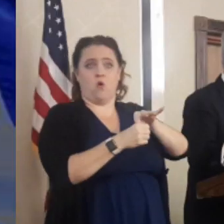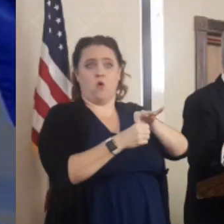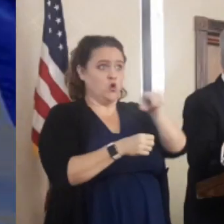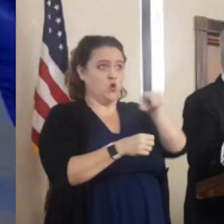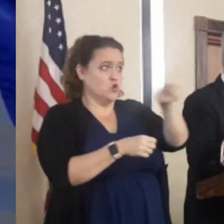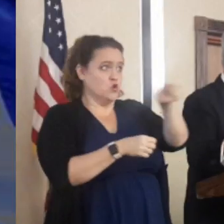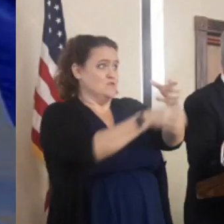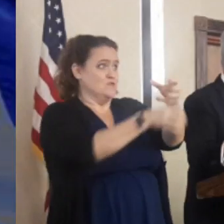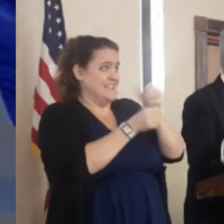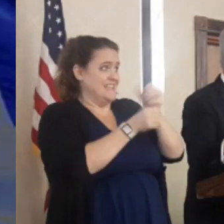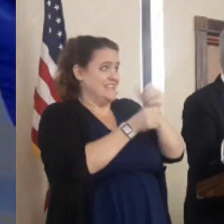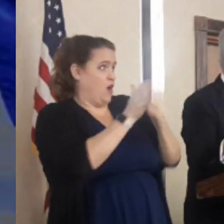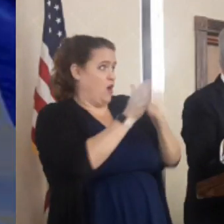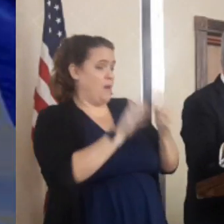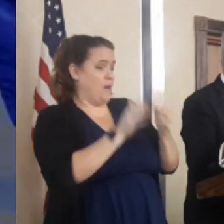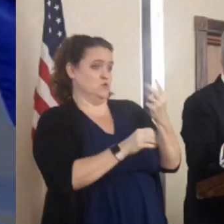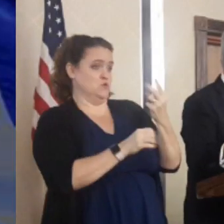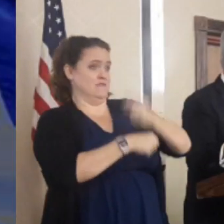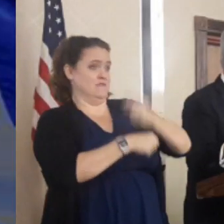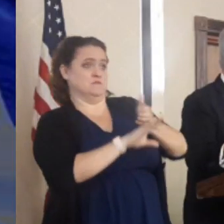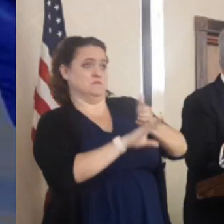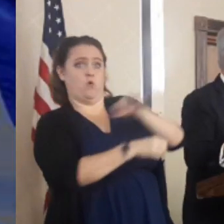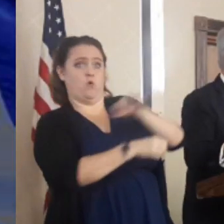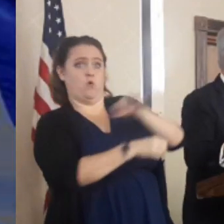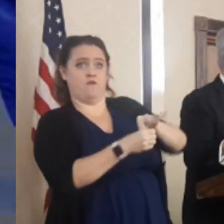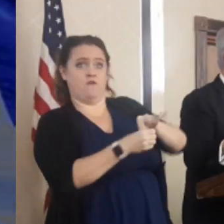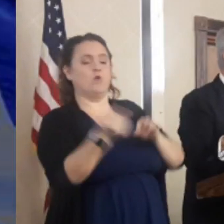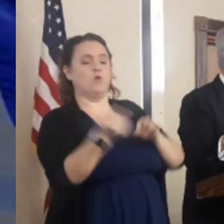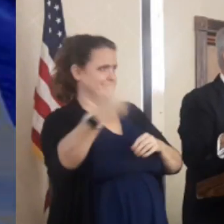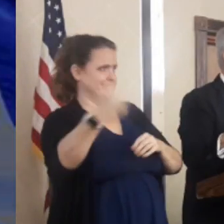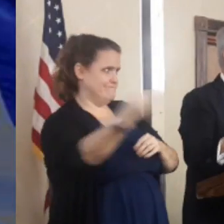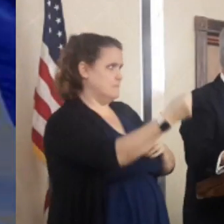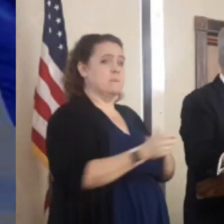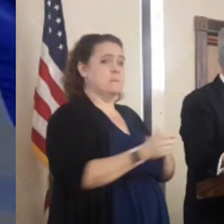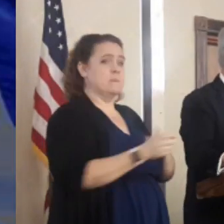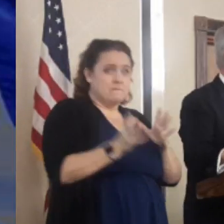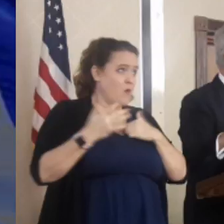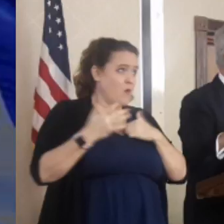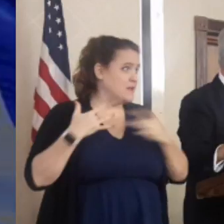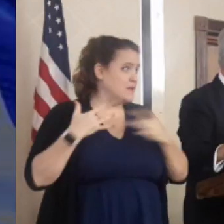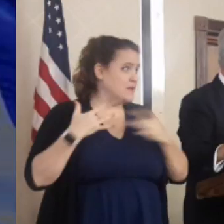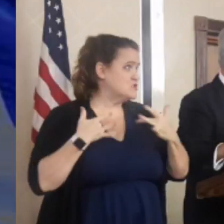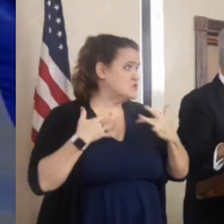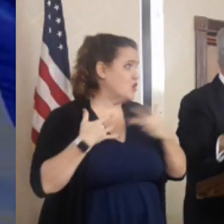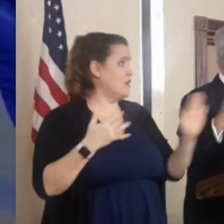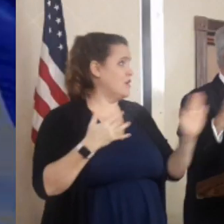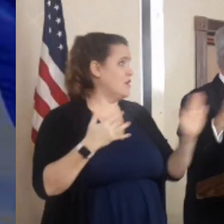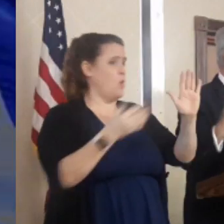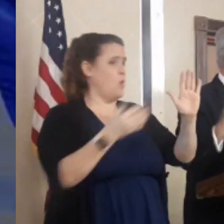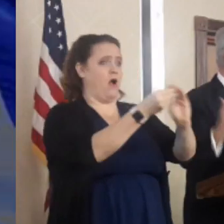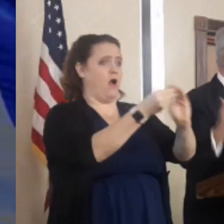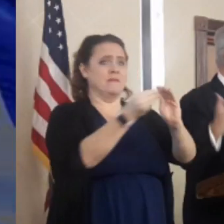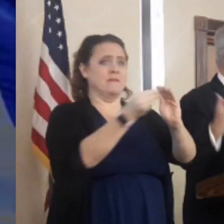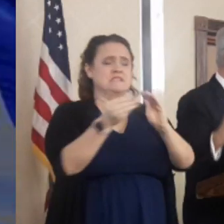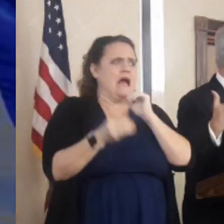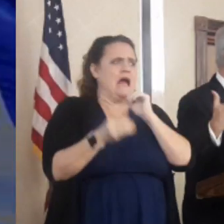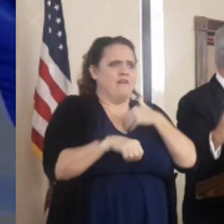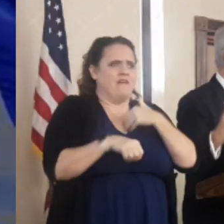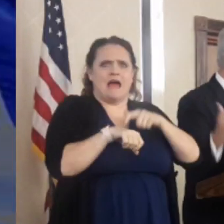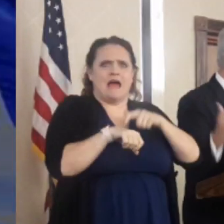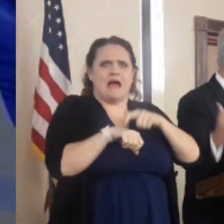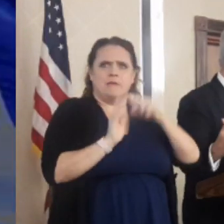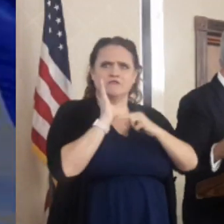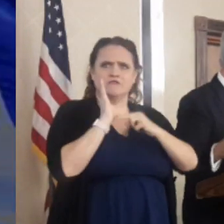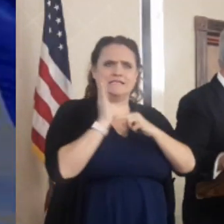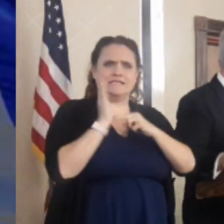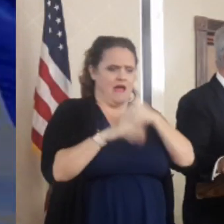things 12 days before the vote. So I'm concerned about a lot of comments of, I didn't have time to read these things or think about